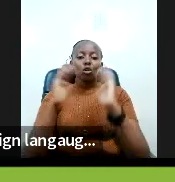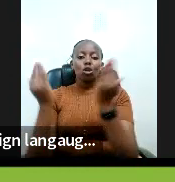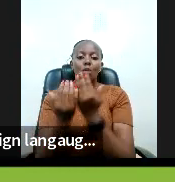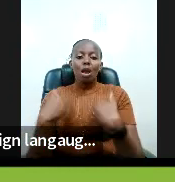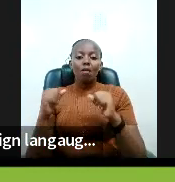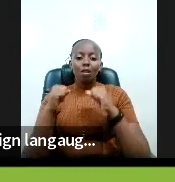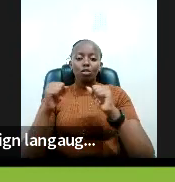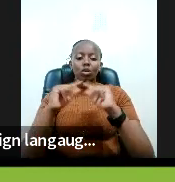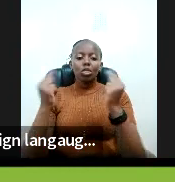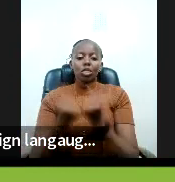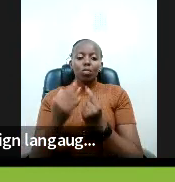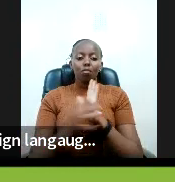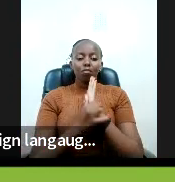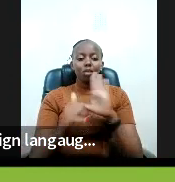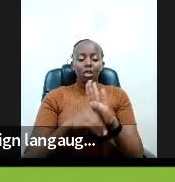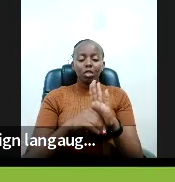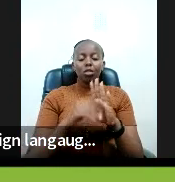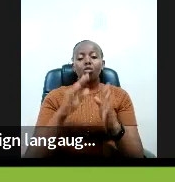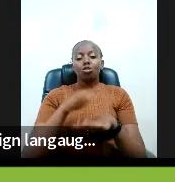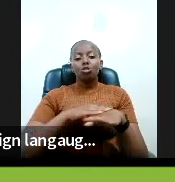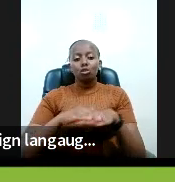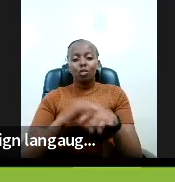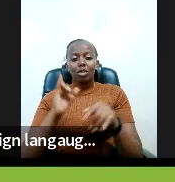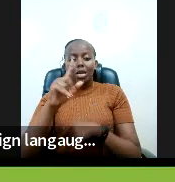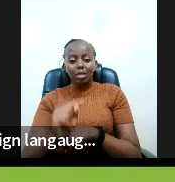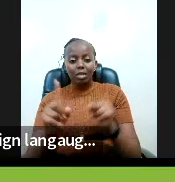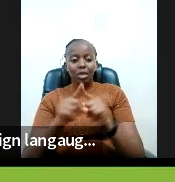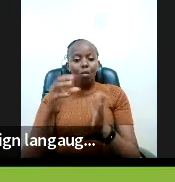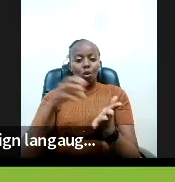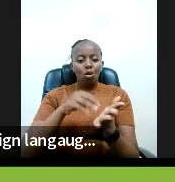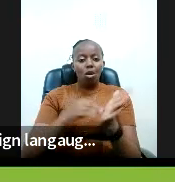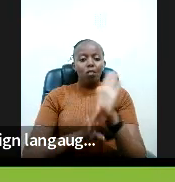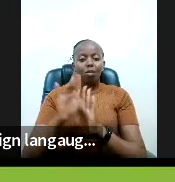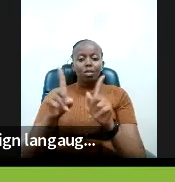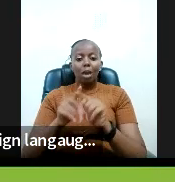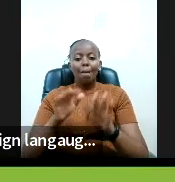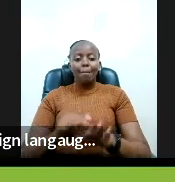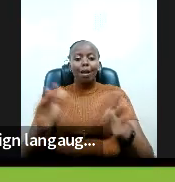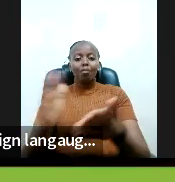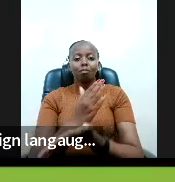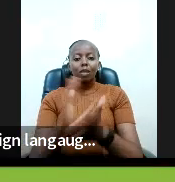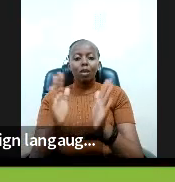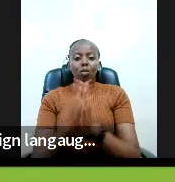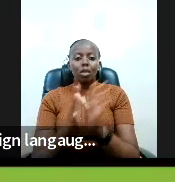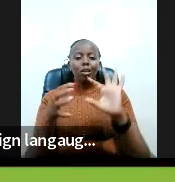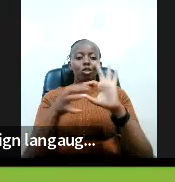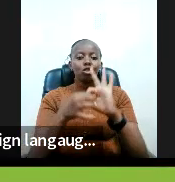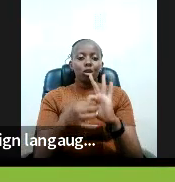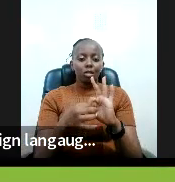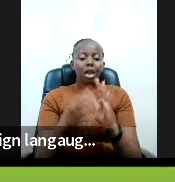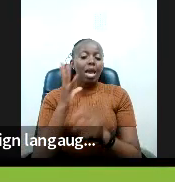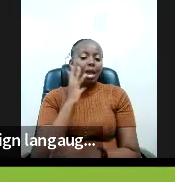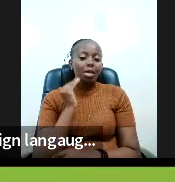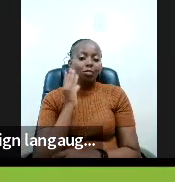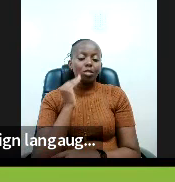of expertise in software development, content development, and market distribution with a combined experience of